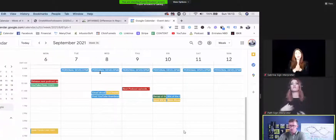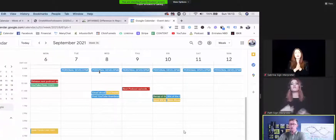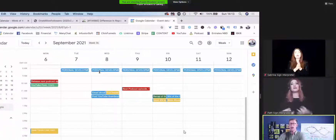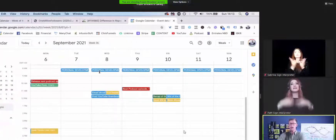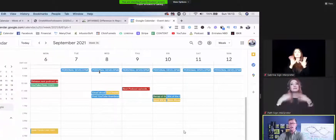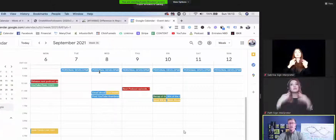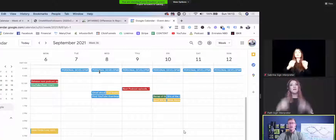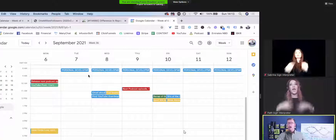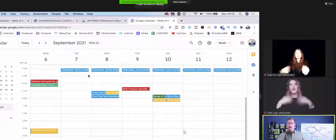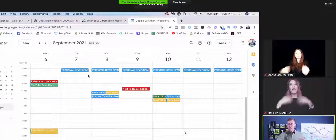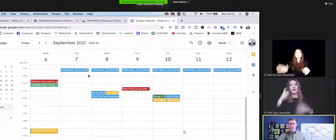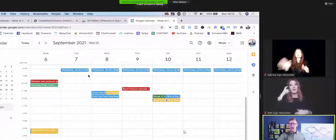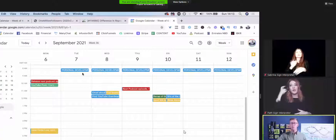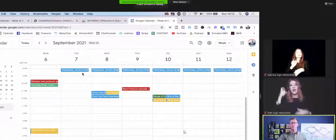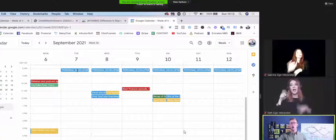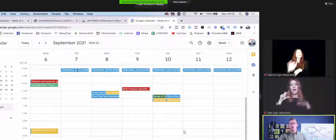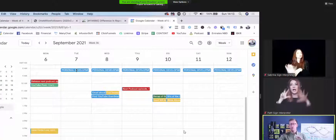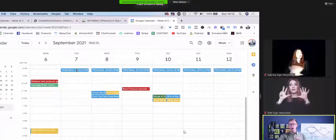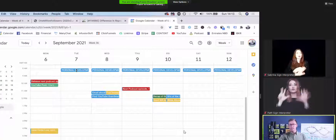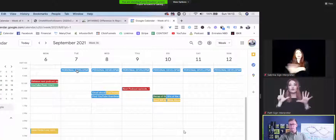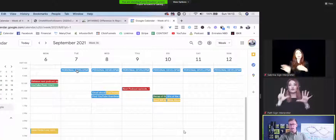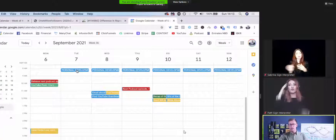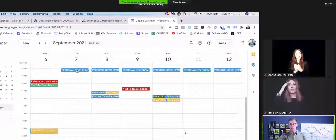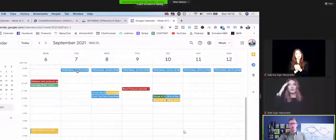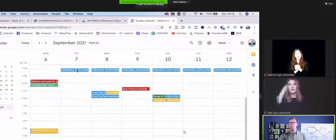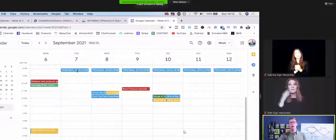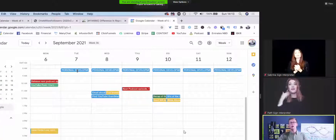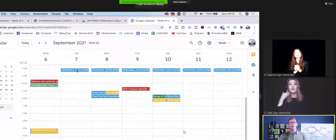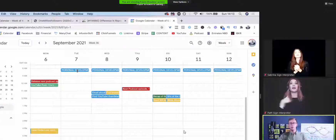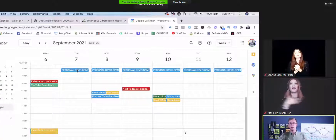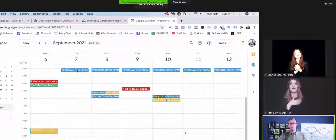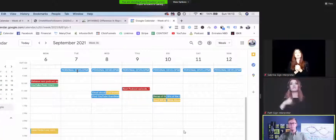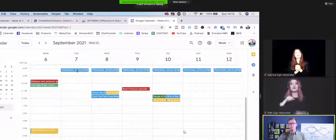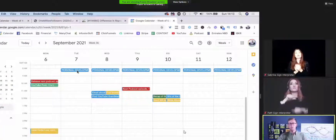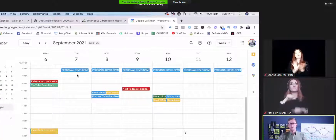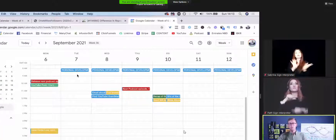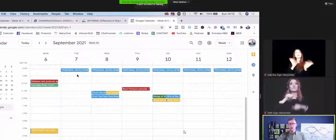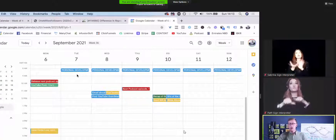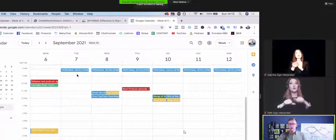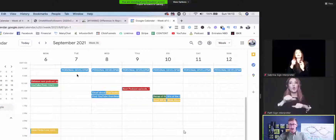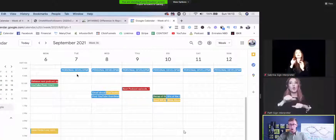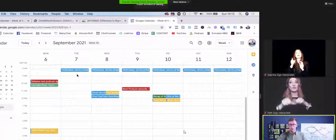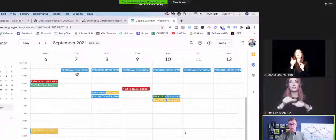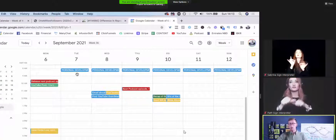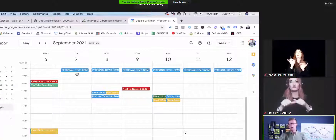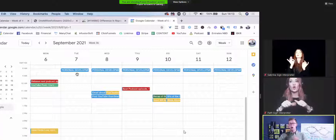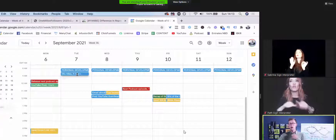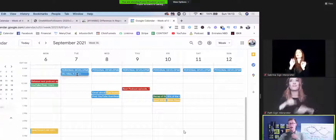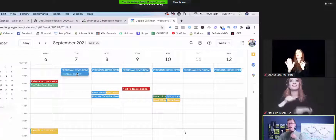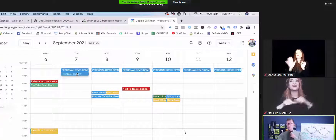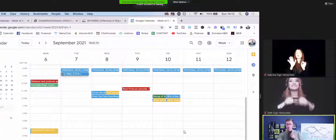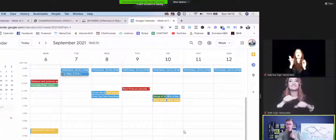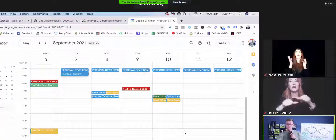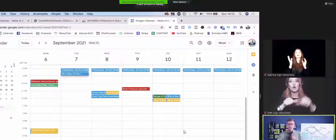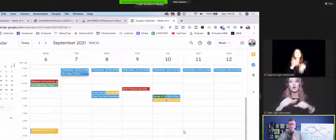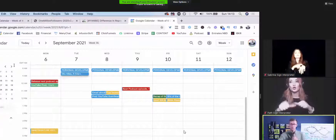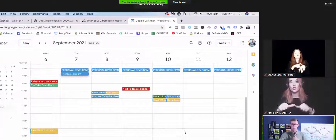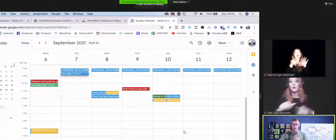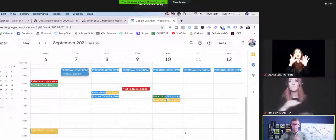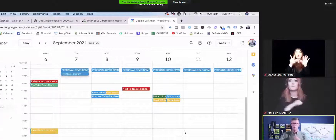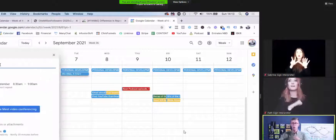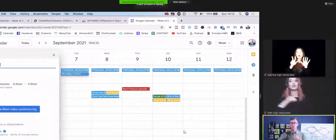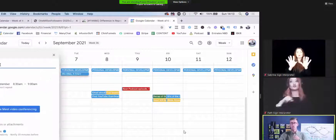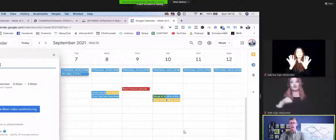single day, 8 a.m., I've got 30 minutes of personal development. Now what I'm going to do is I'm going to go, right, 8:30. It's